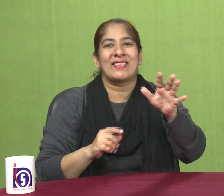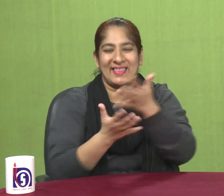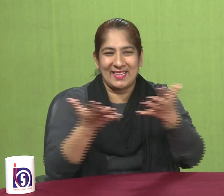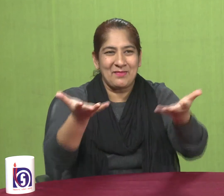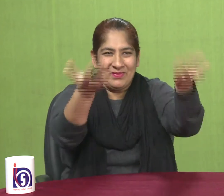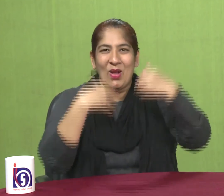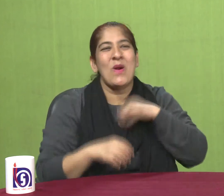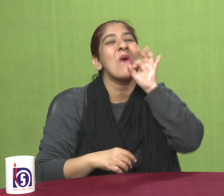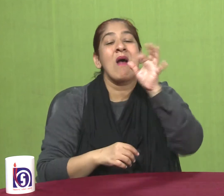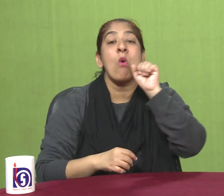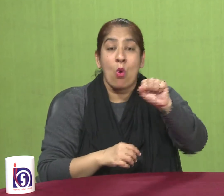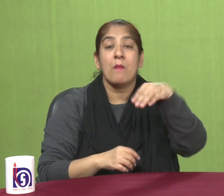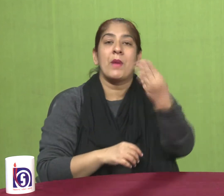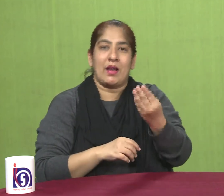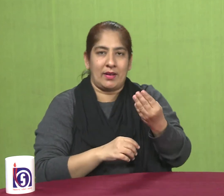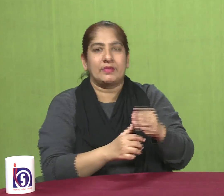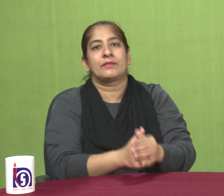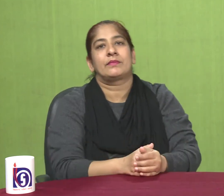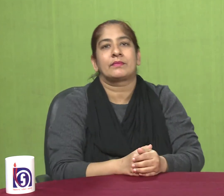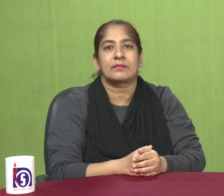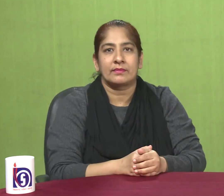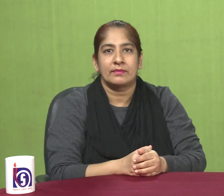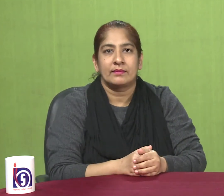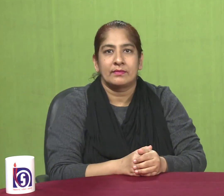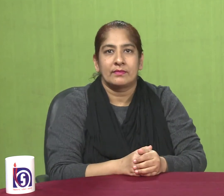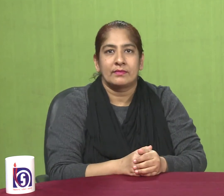Where does the order ship to?